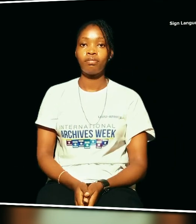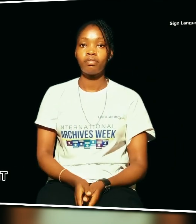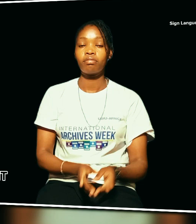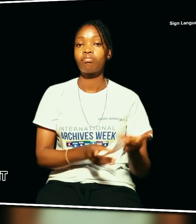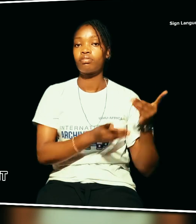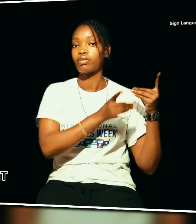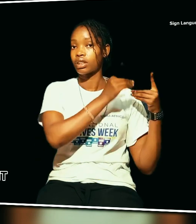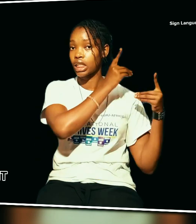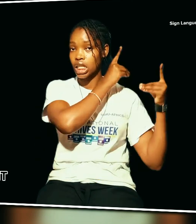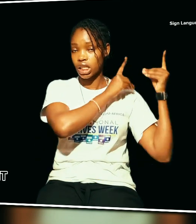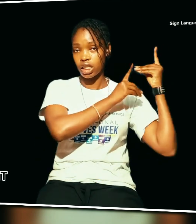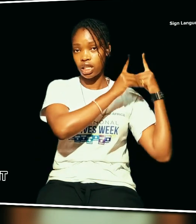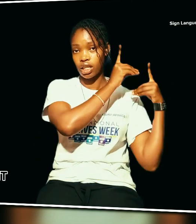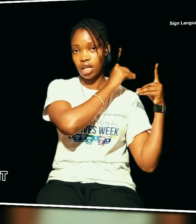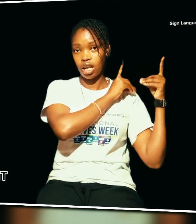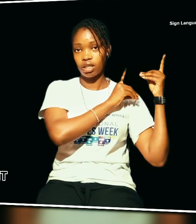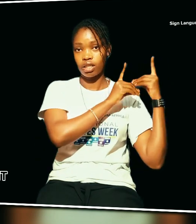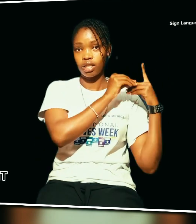Descendant.